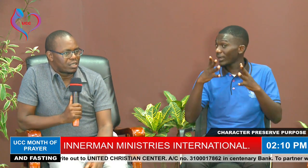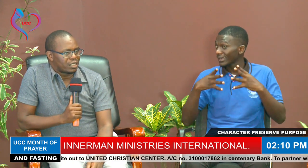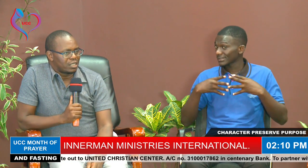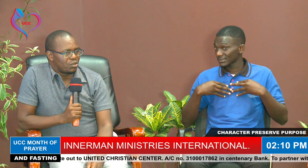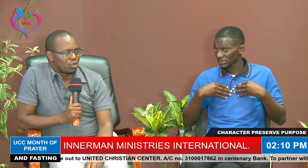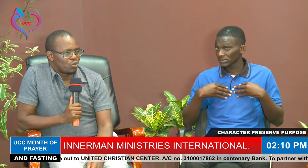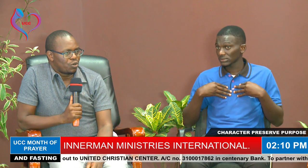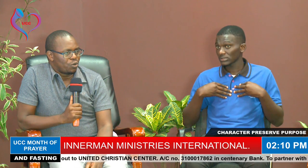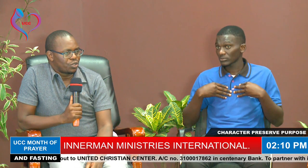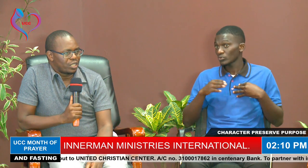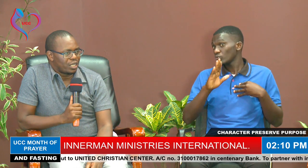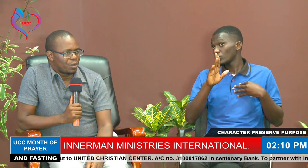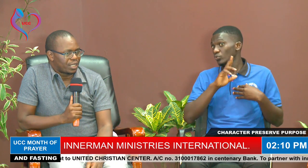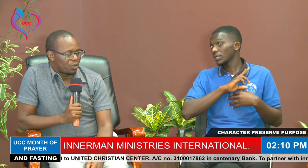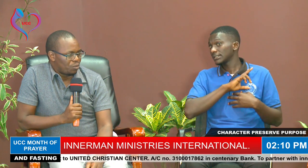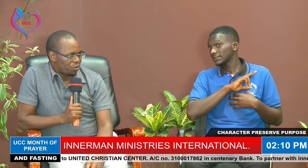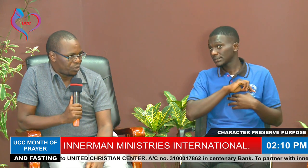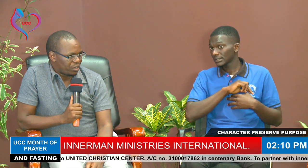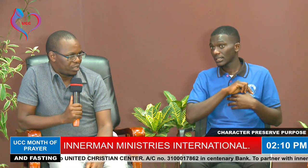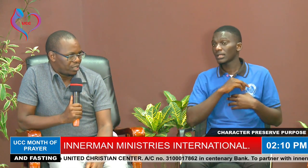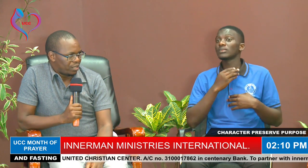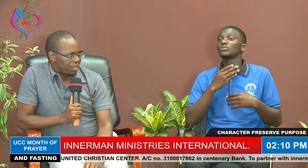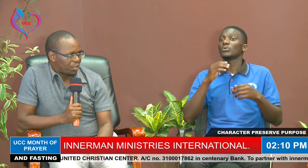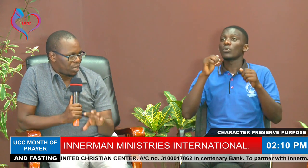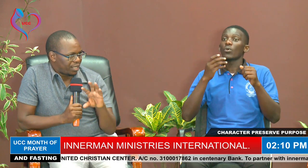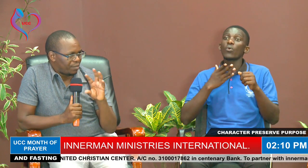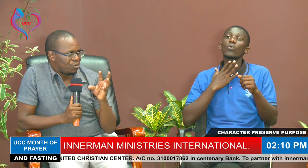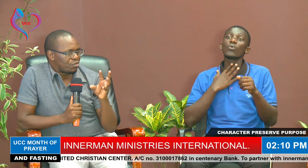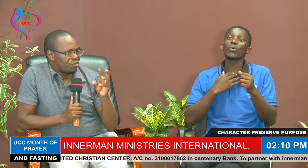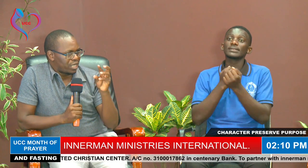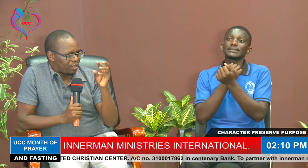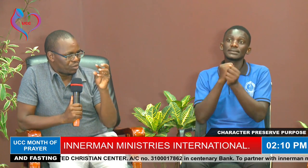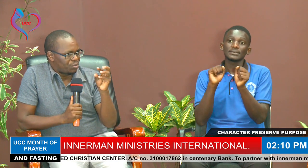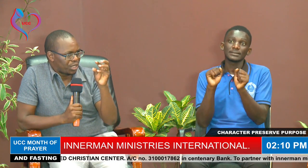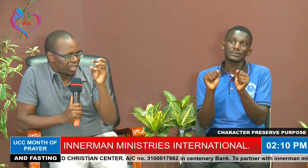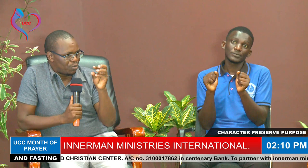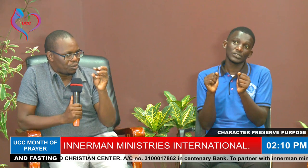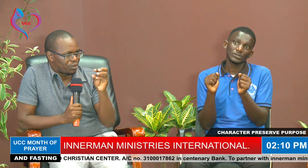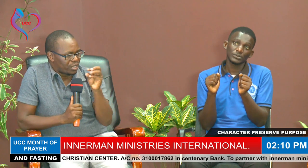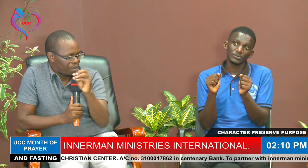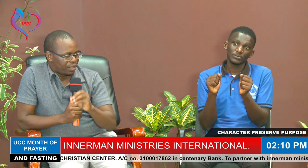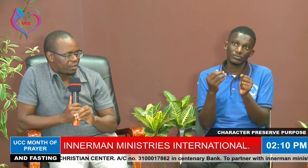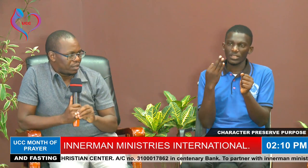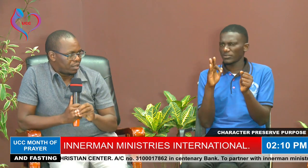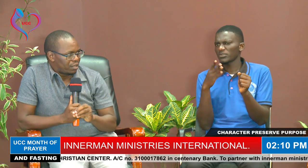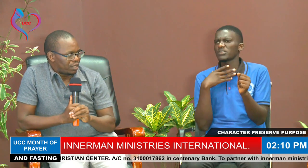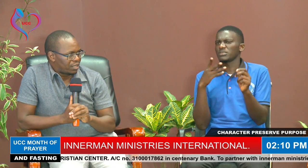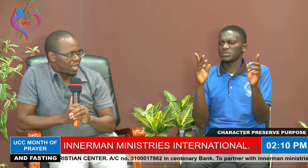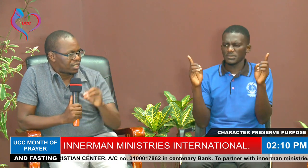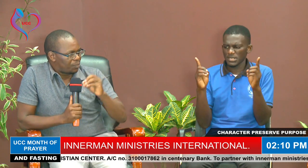nti oli muononyi era wetaaga omulokozi. Bwemba twagadde buteeka mu summary. It is